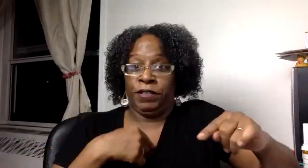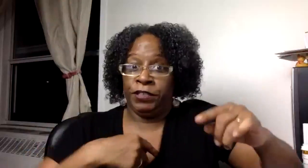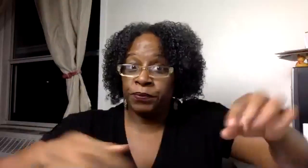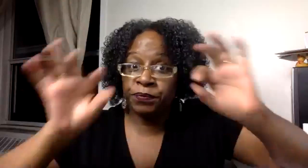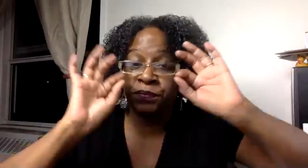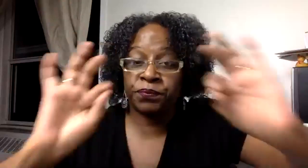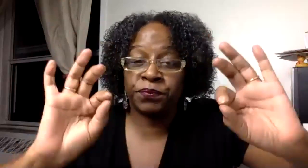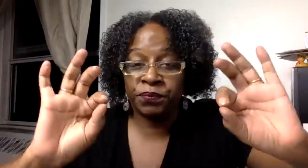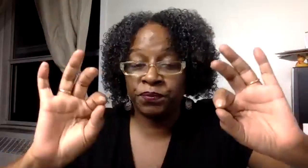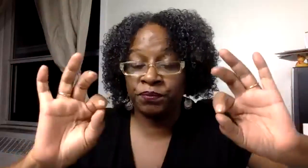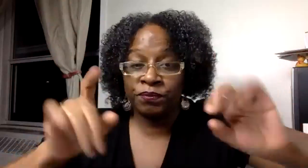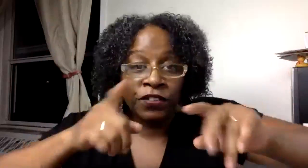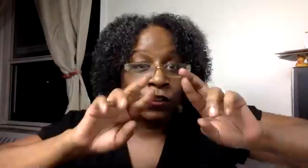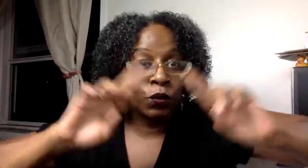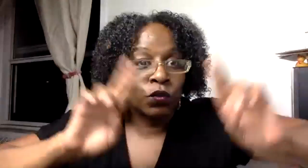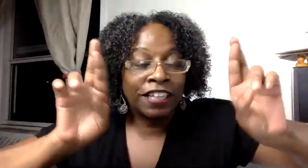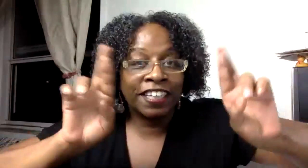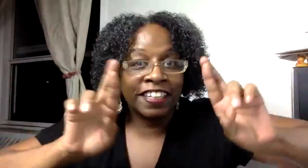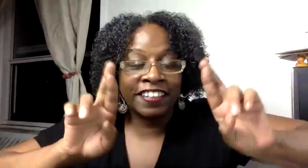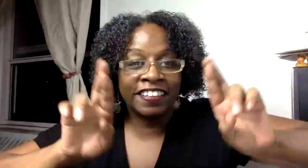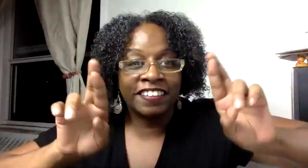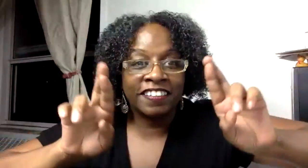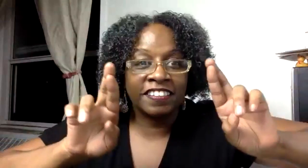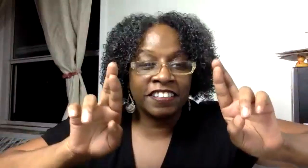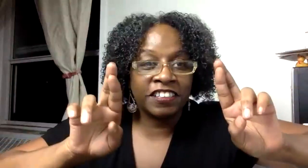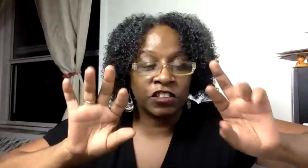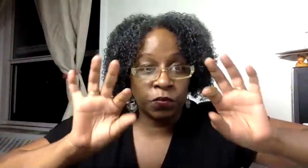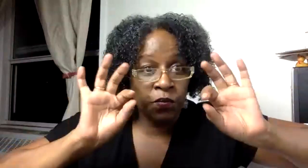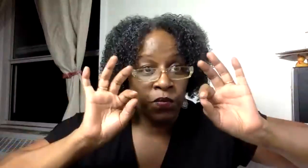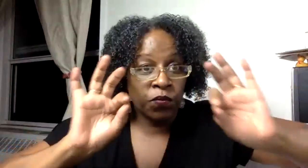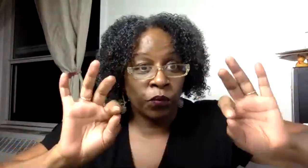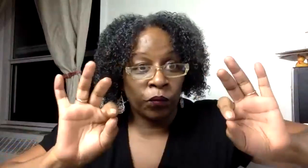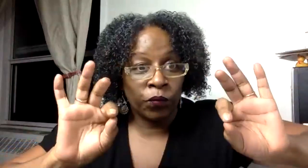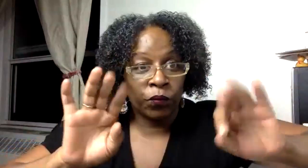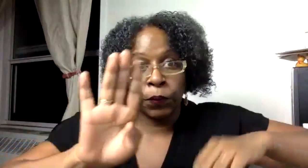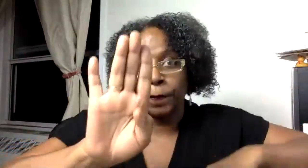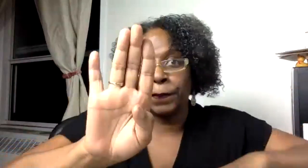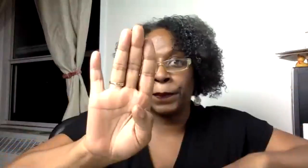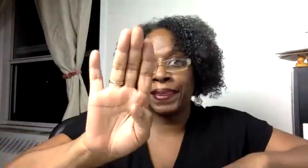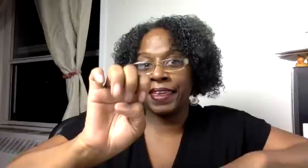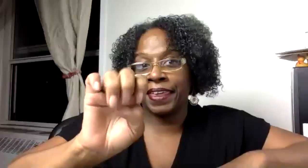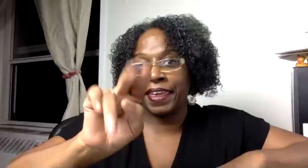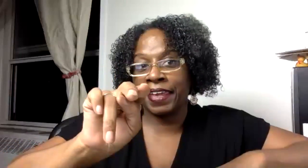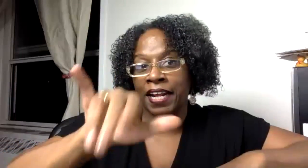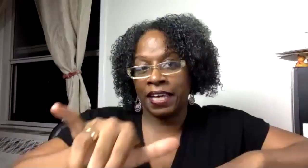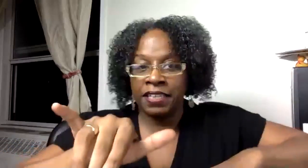And then we'll do the reverse in order to bring it back to the other language. All right, are we ready to go? All right,